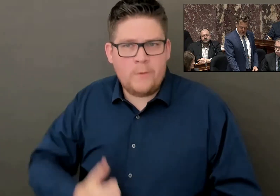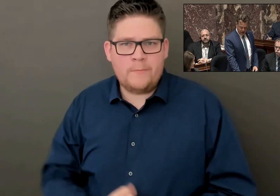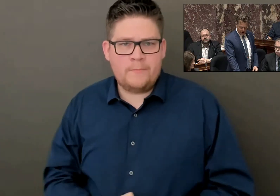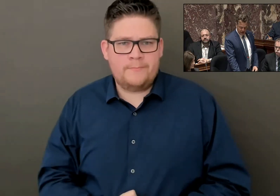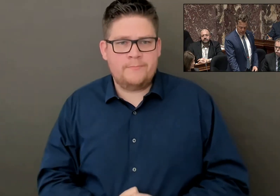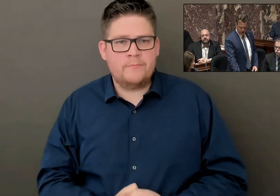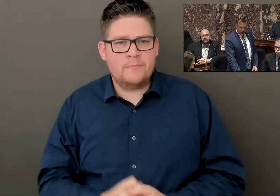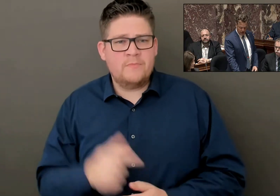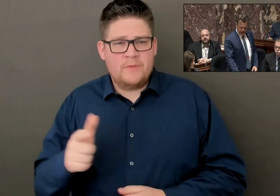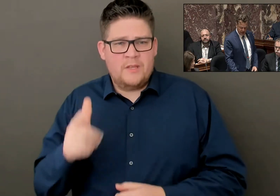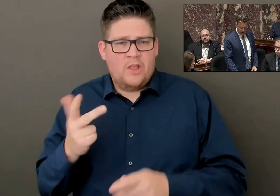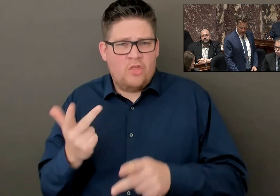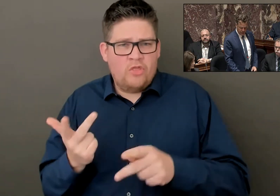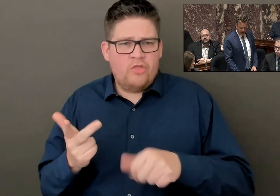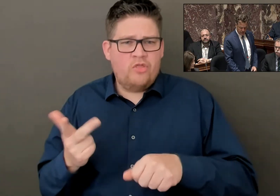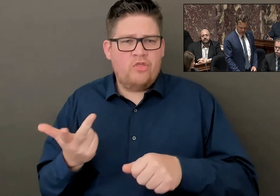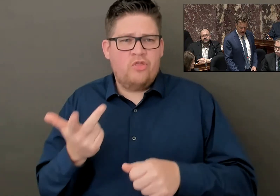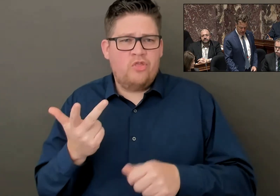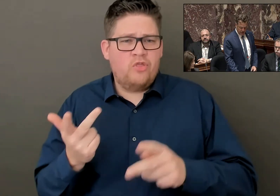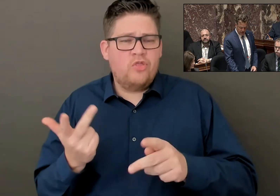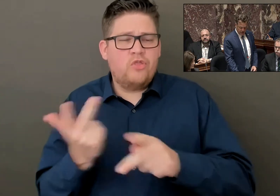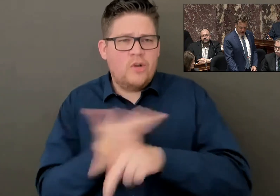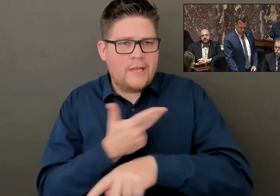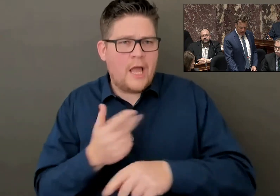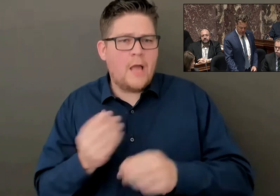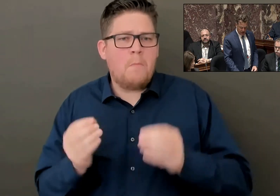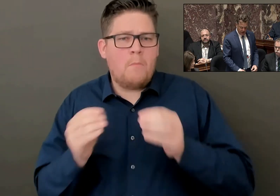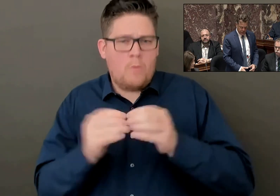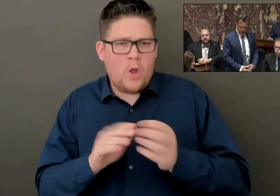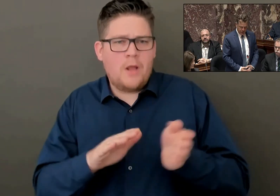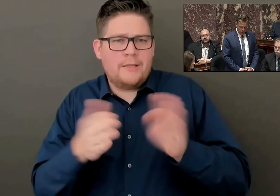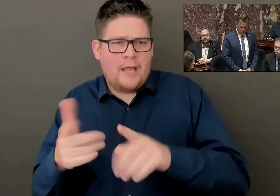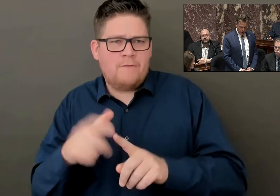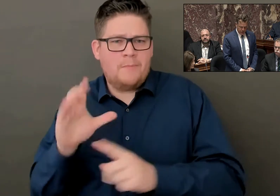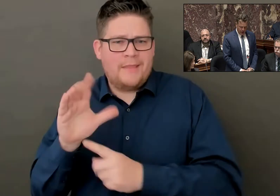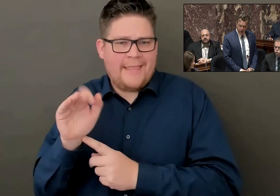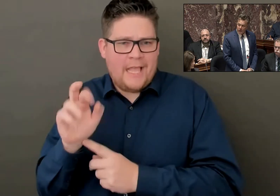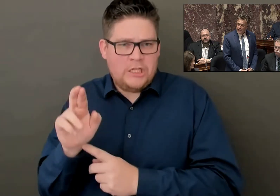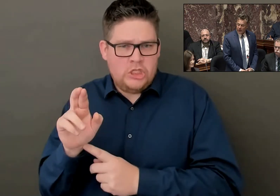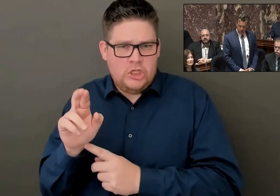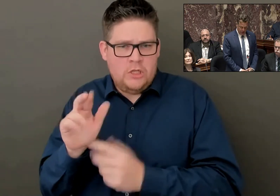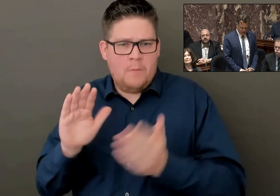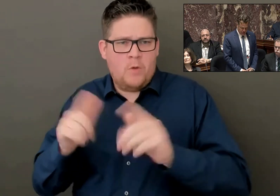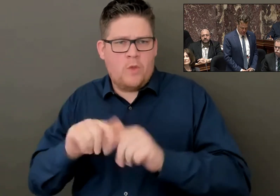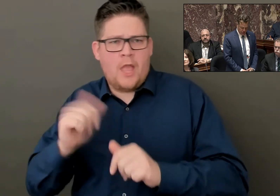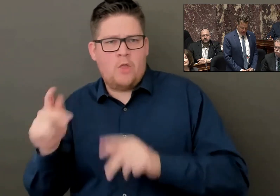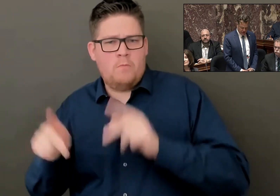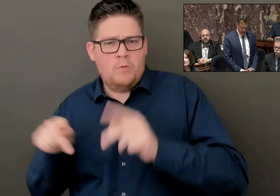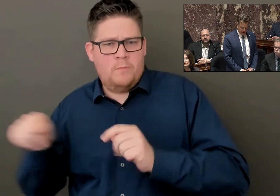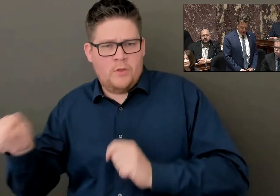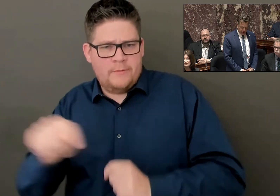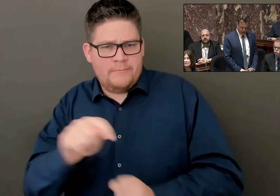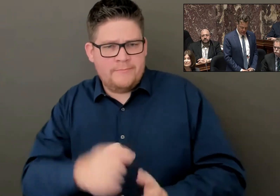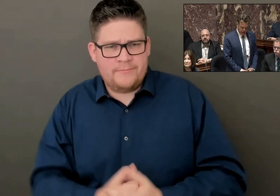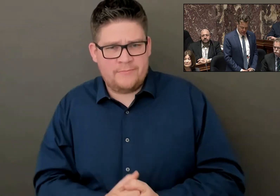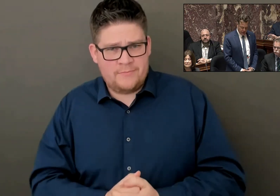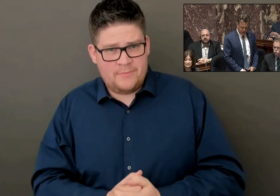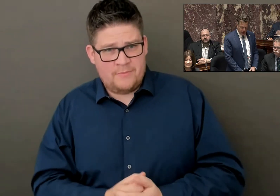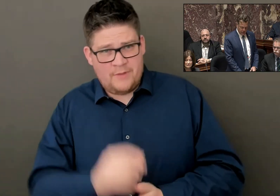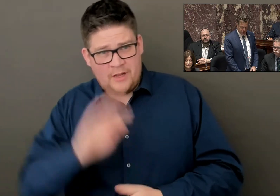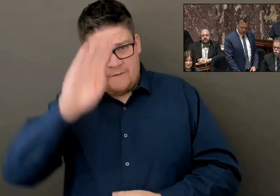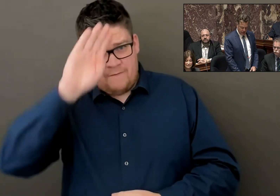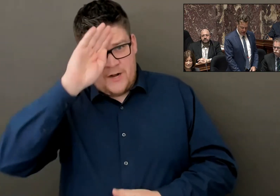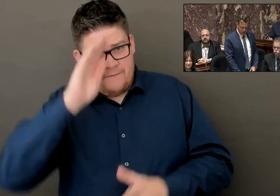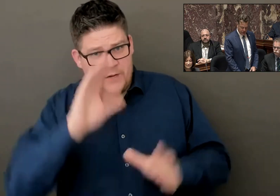cause of fatality claims among Canadian firefighters. Despite being classified as one of the most high-risk occupations for carcinogens, firefighters